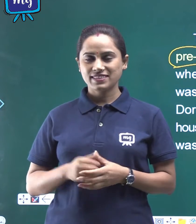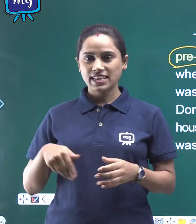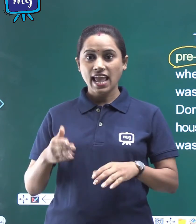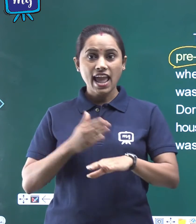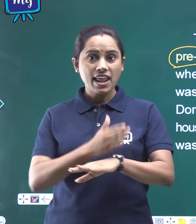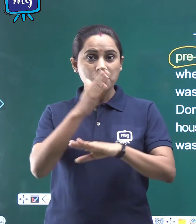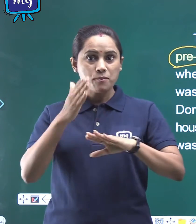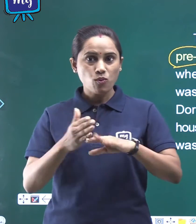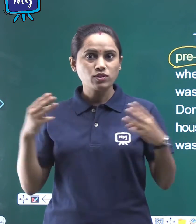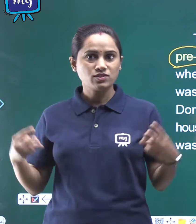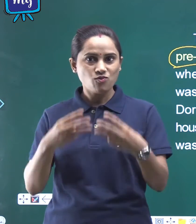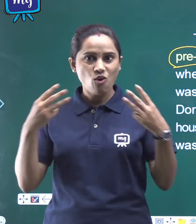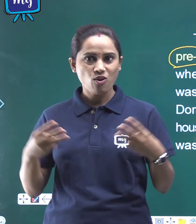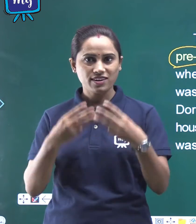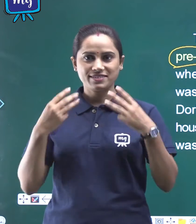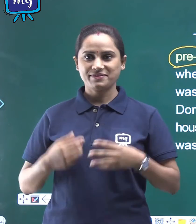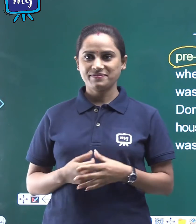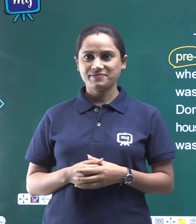and post-war